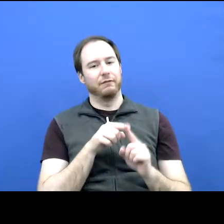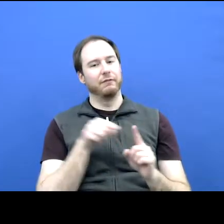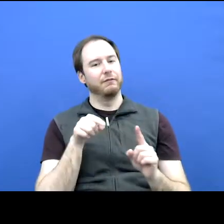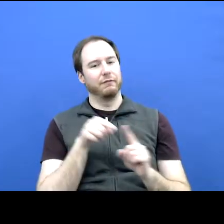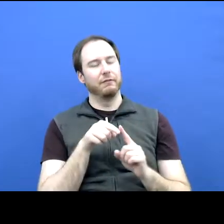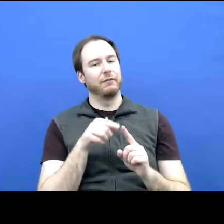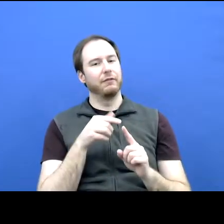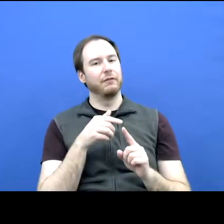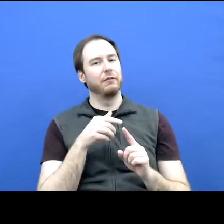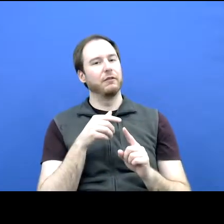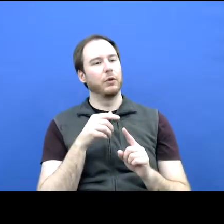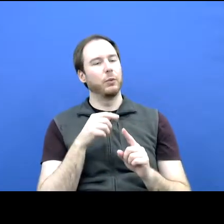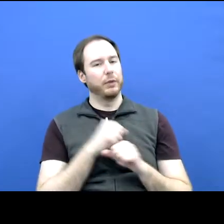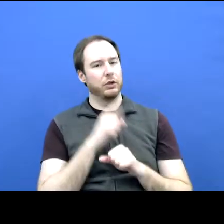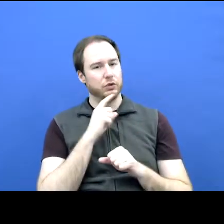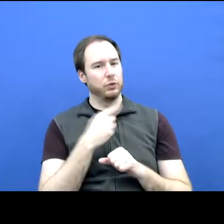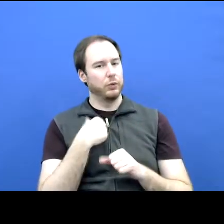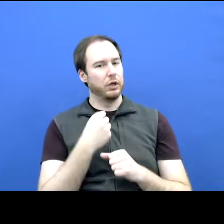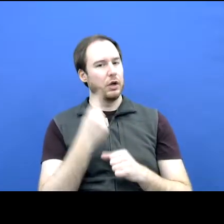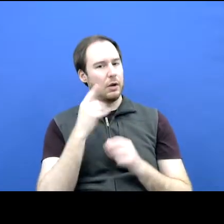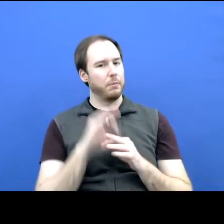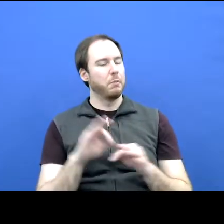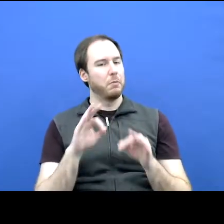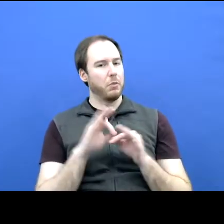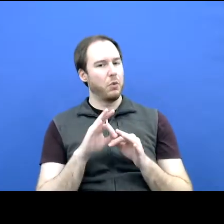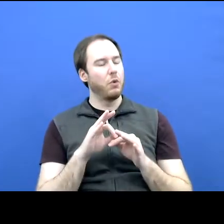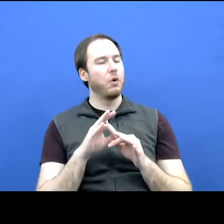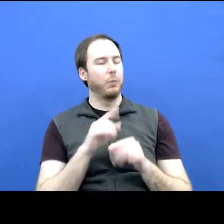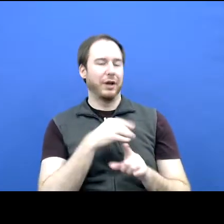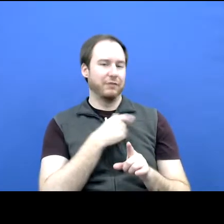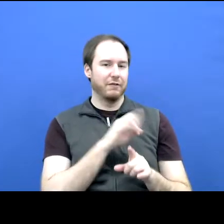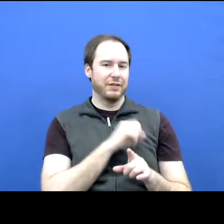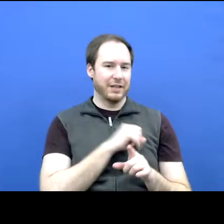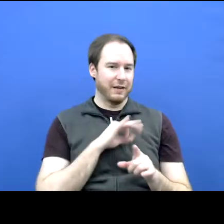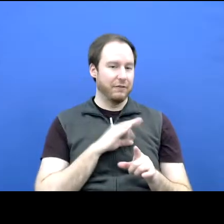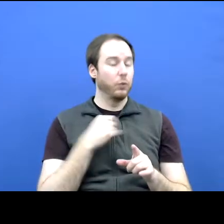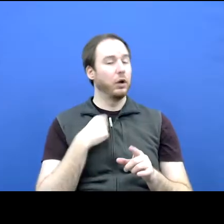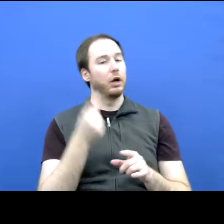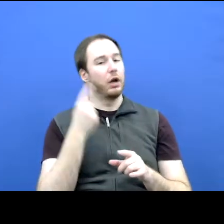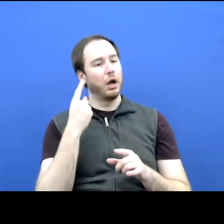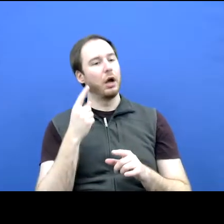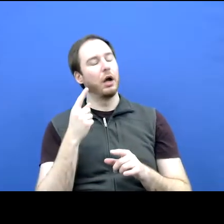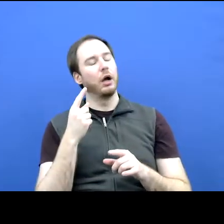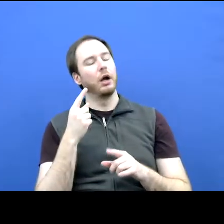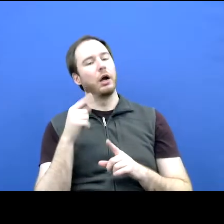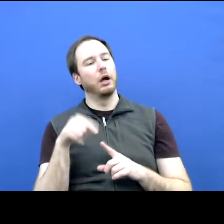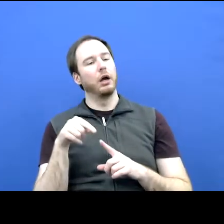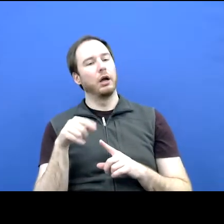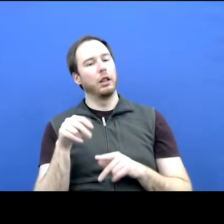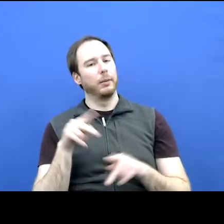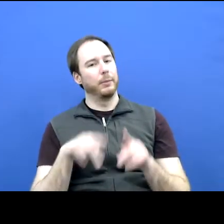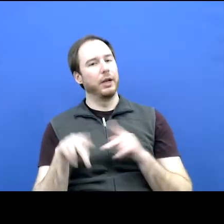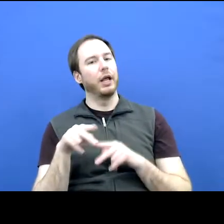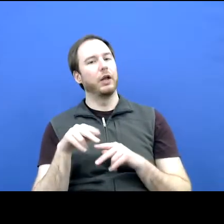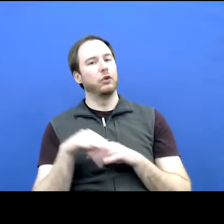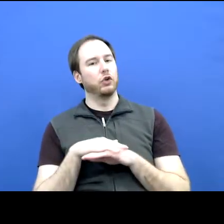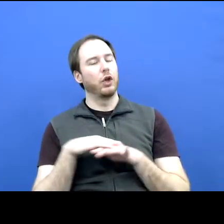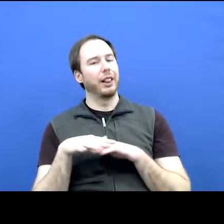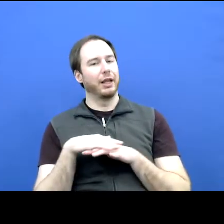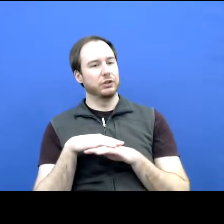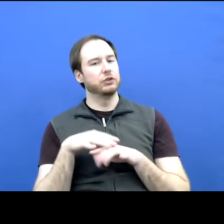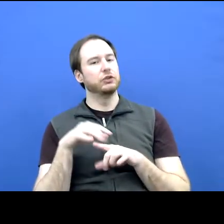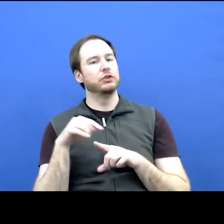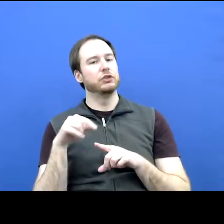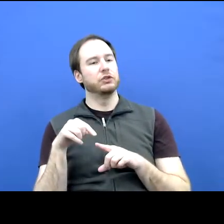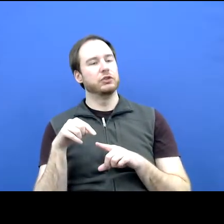of staff members. Yeah. So we understand the importance of that. We also have the importance of the pedestrian circulation of